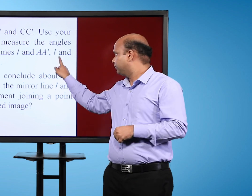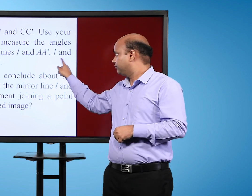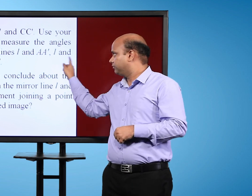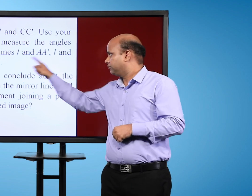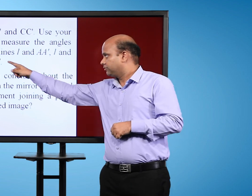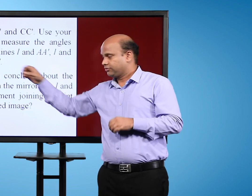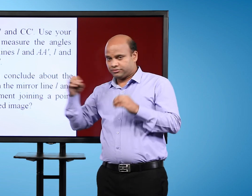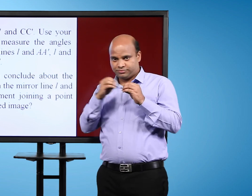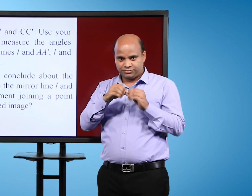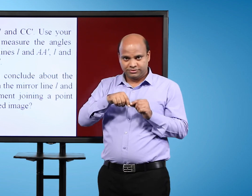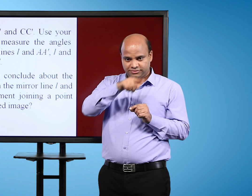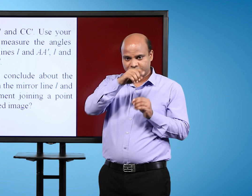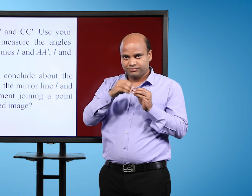L and BB',